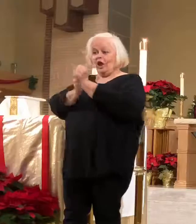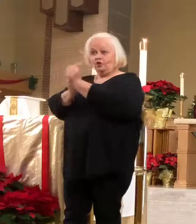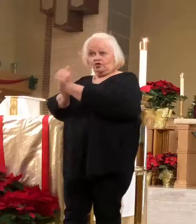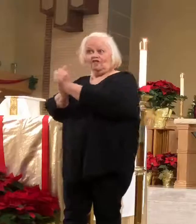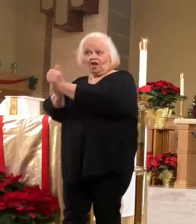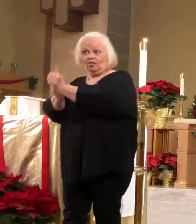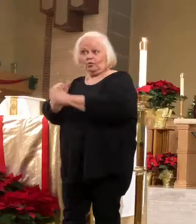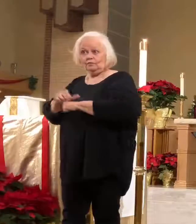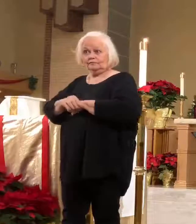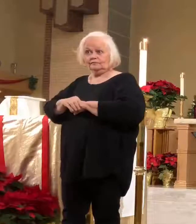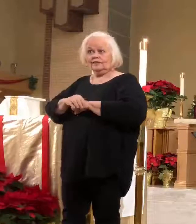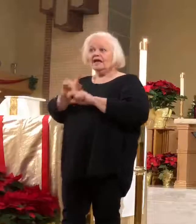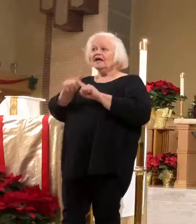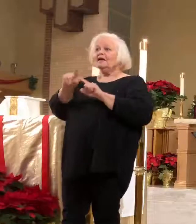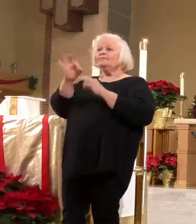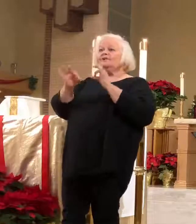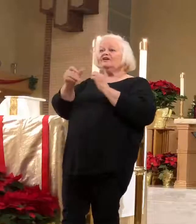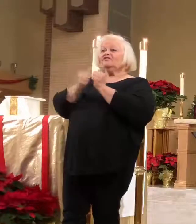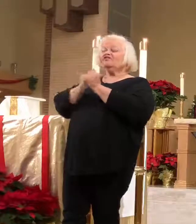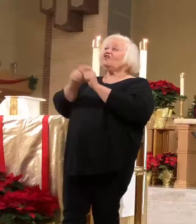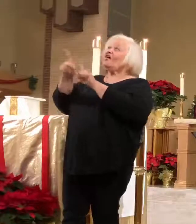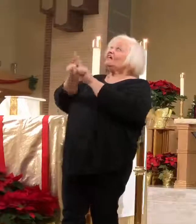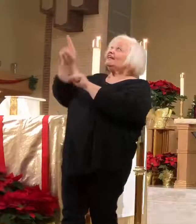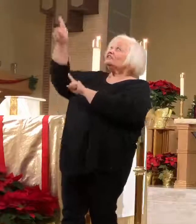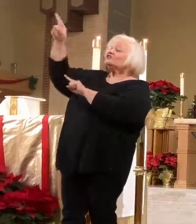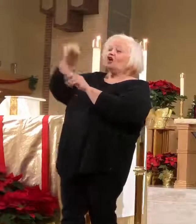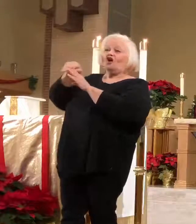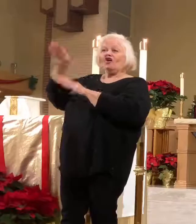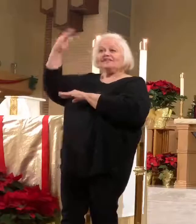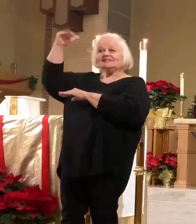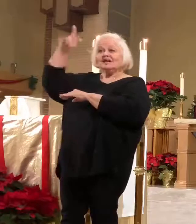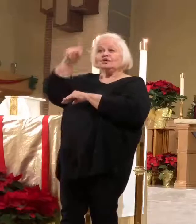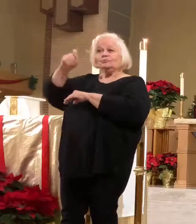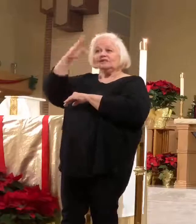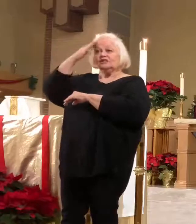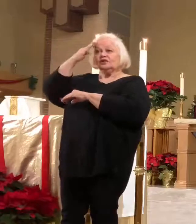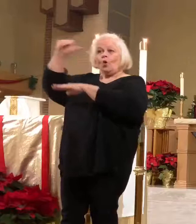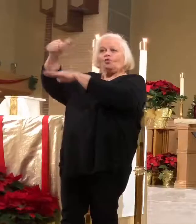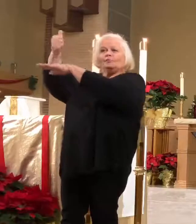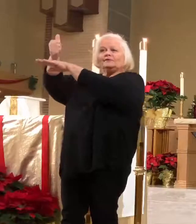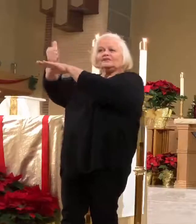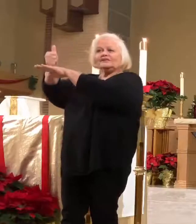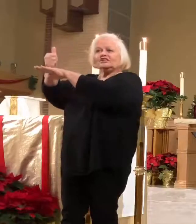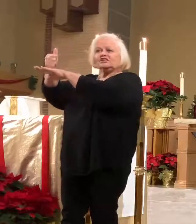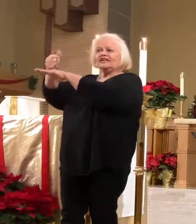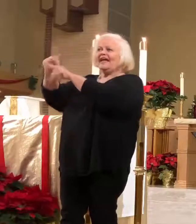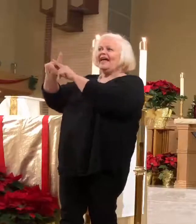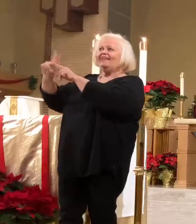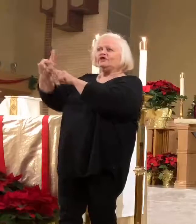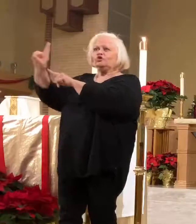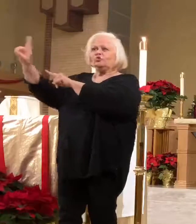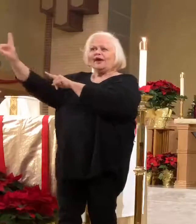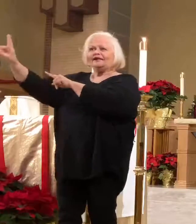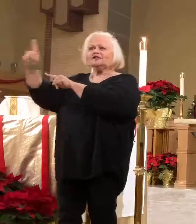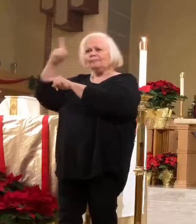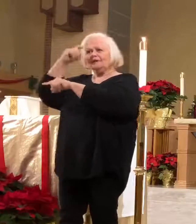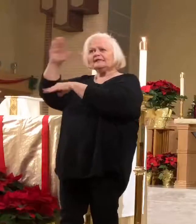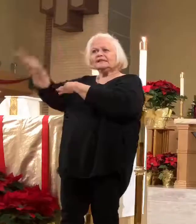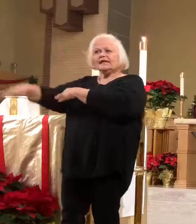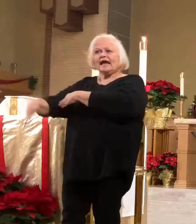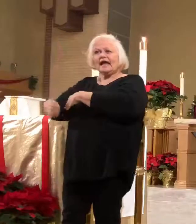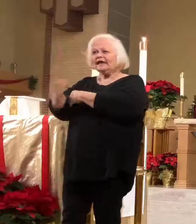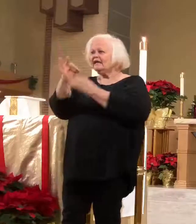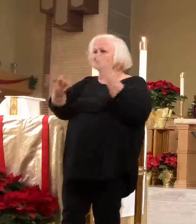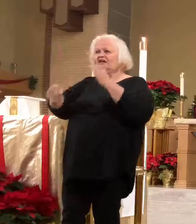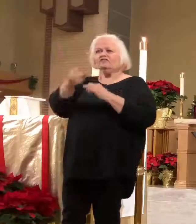way. But if you're following a star in the sky, you need to know the position and the direction, because at night, if